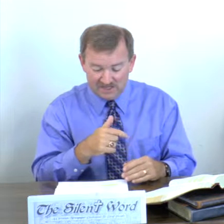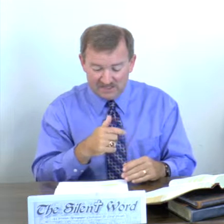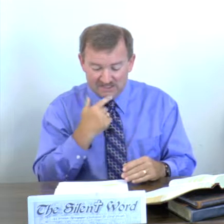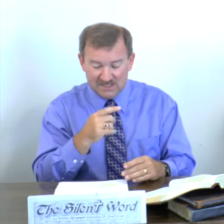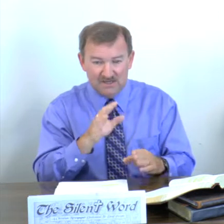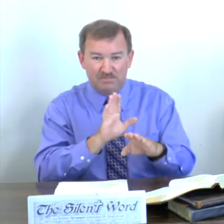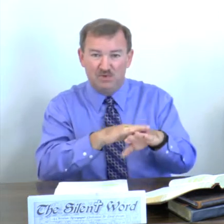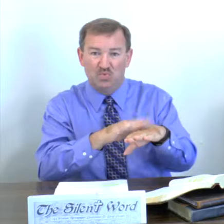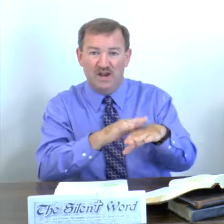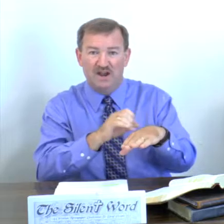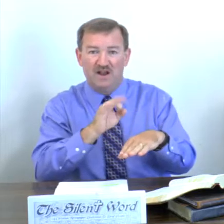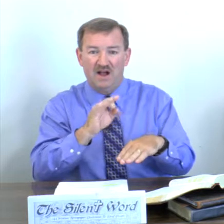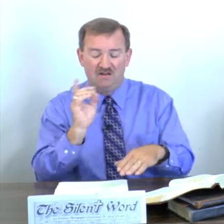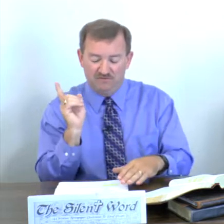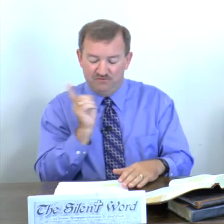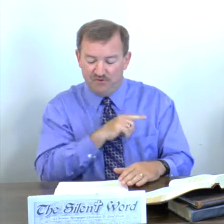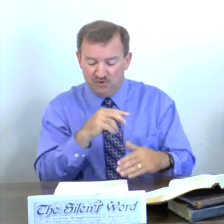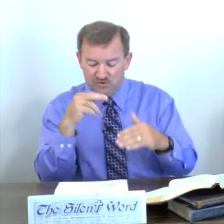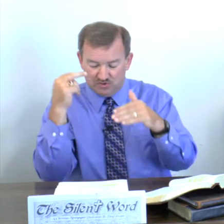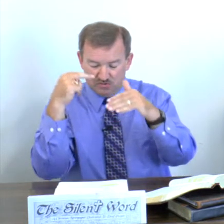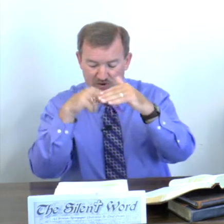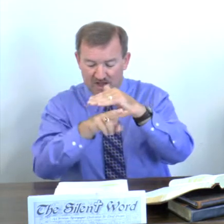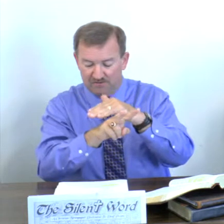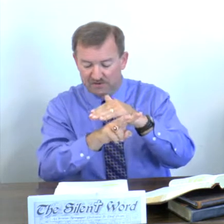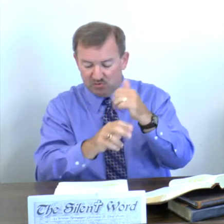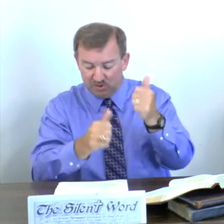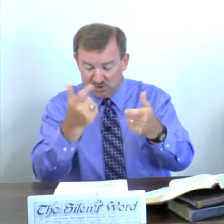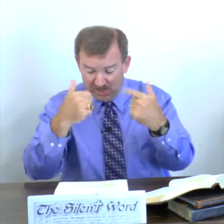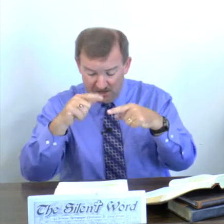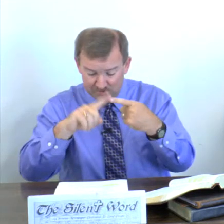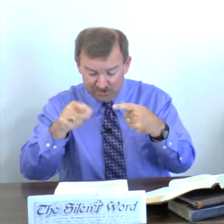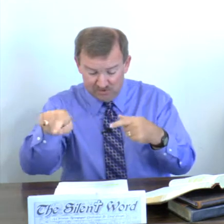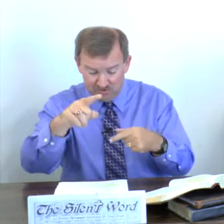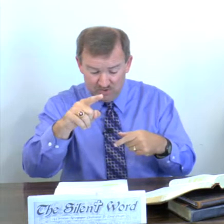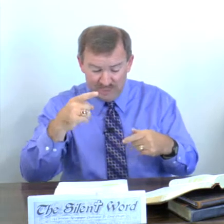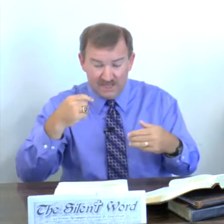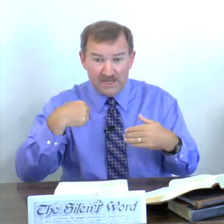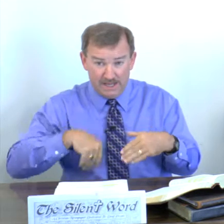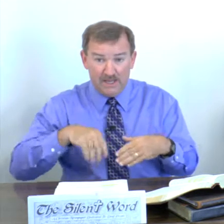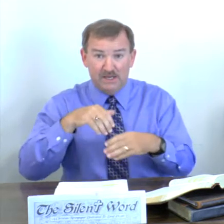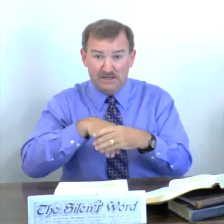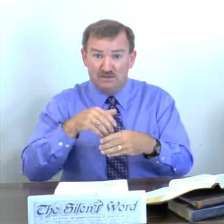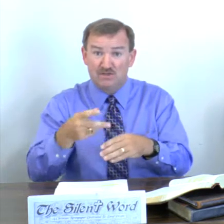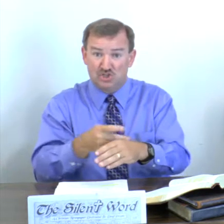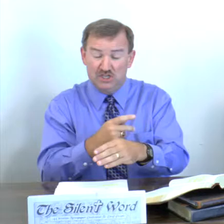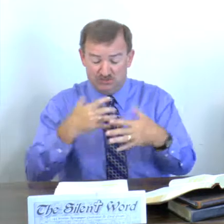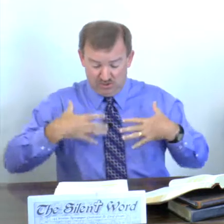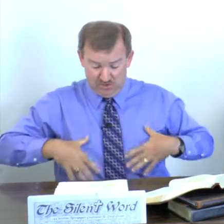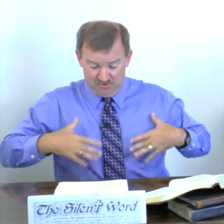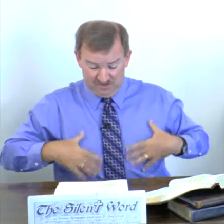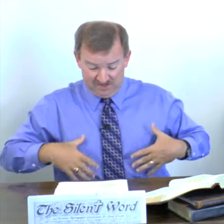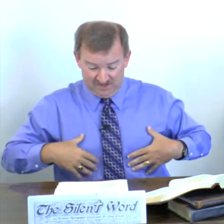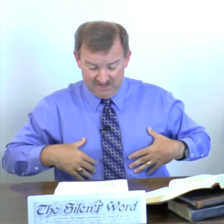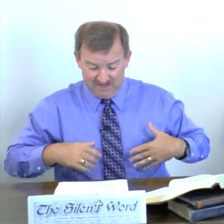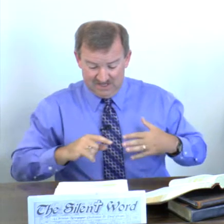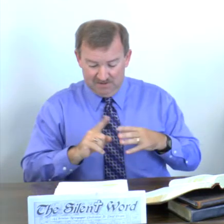he said, "Beware of false prophets, which come to you in sheep's clothing,